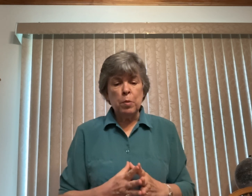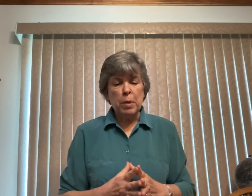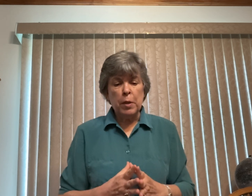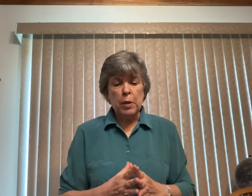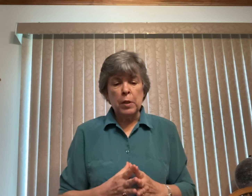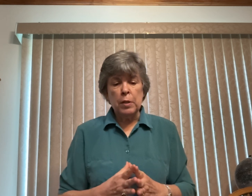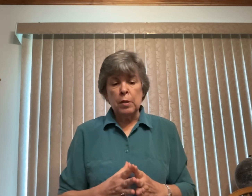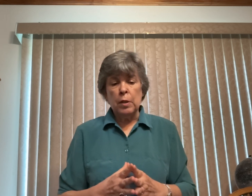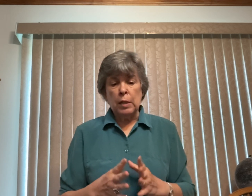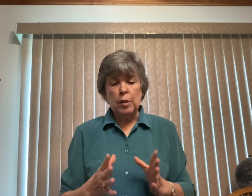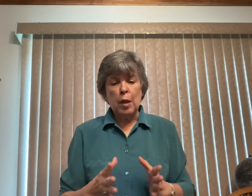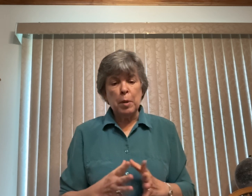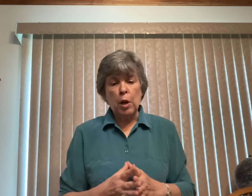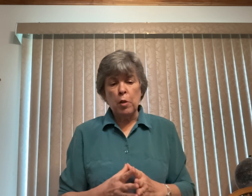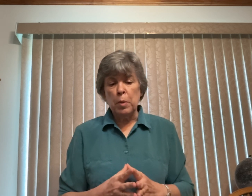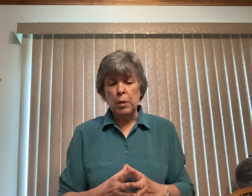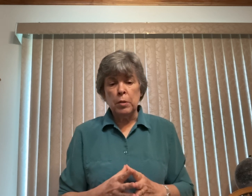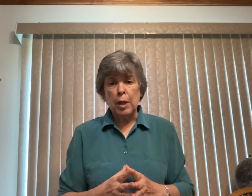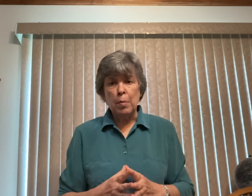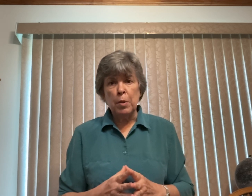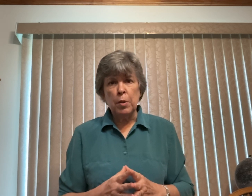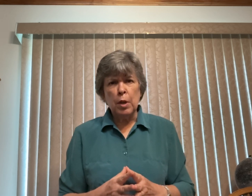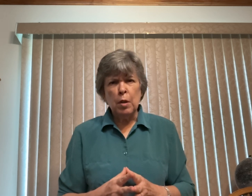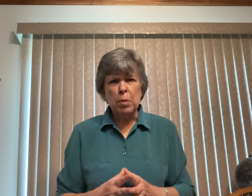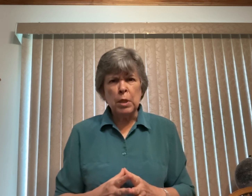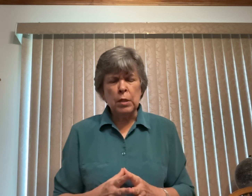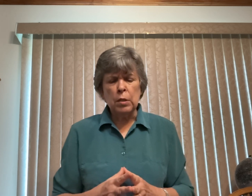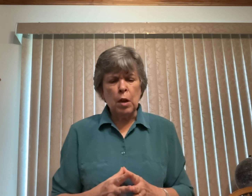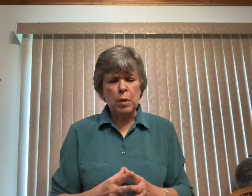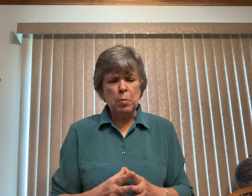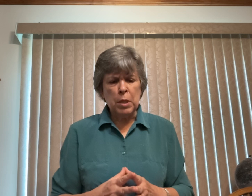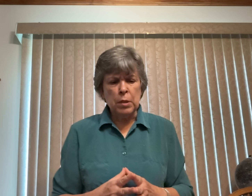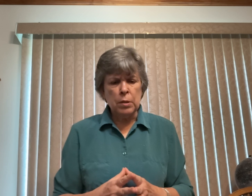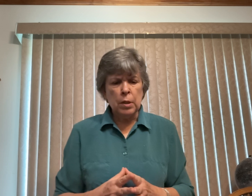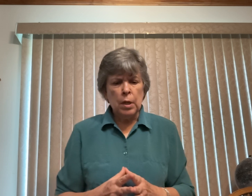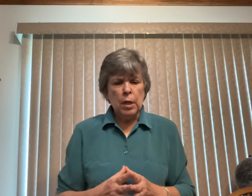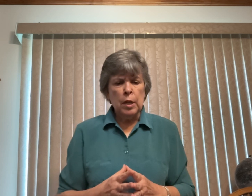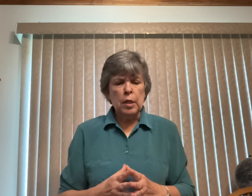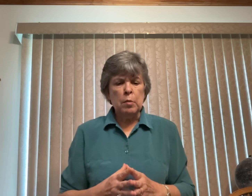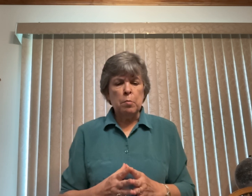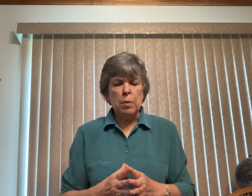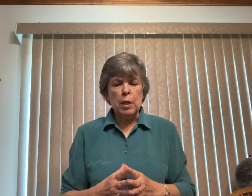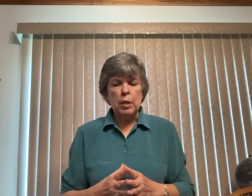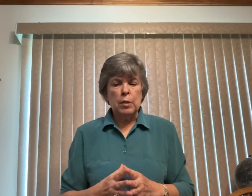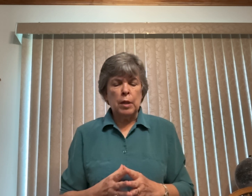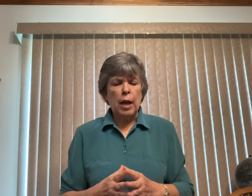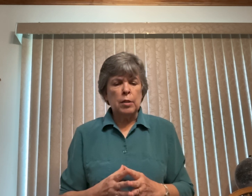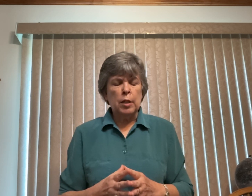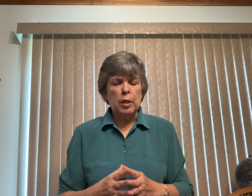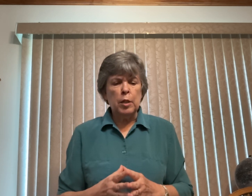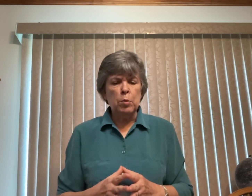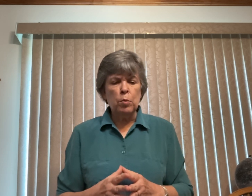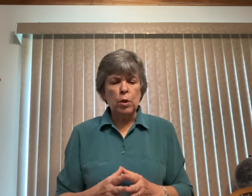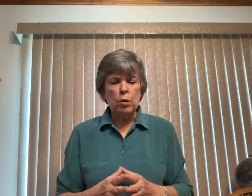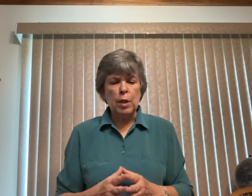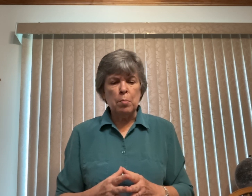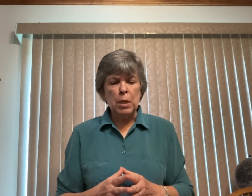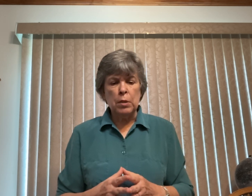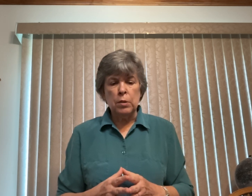might think that Sabaoth means Sabbath, but that's not what it means. It's actually a Hebrew word that means